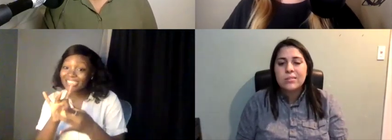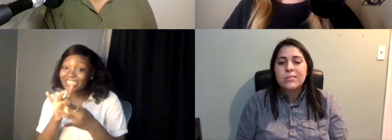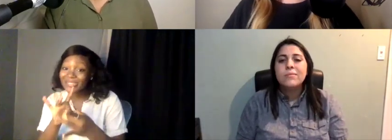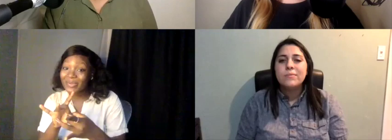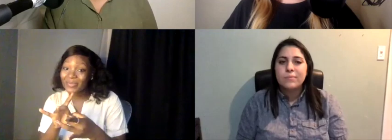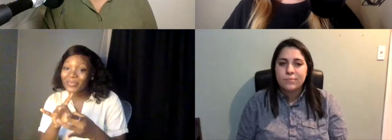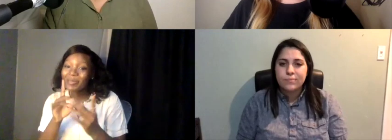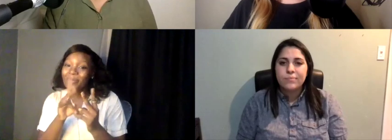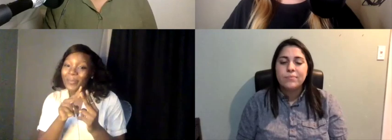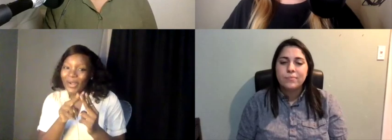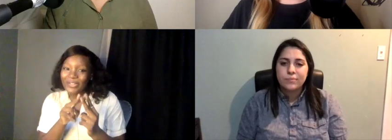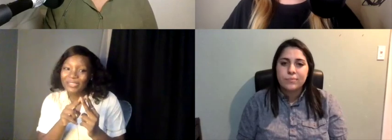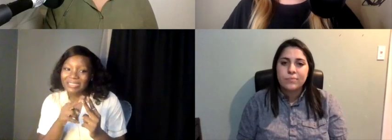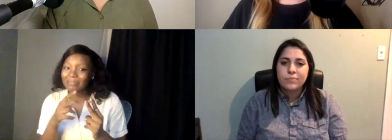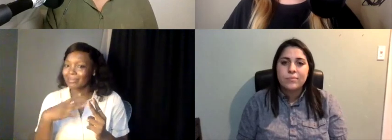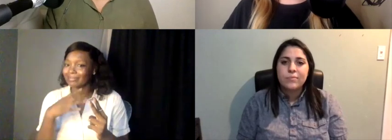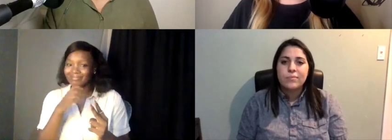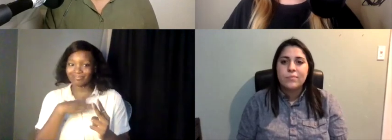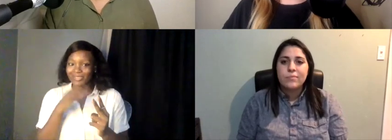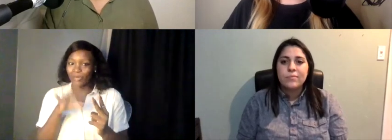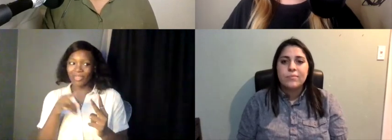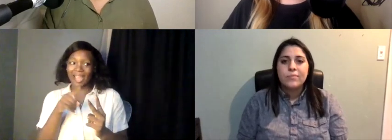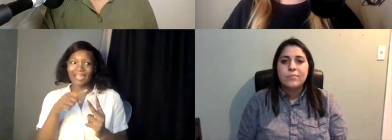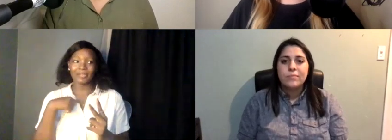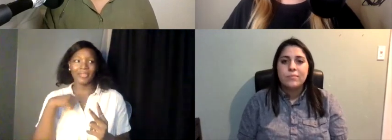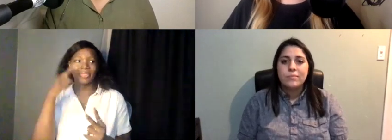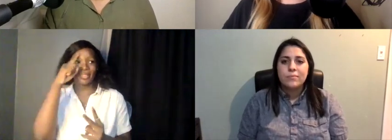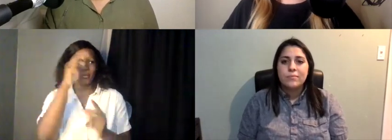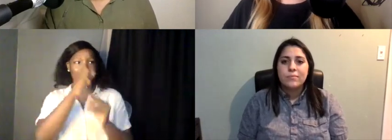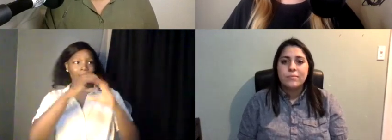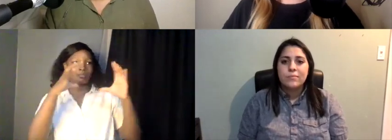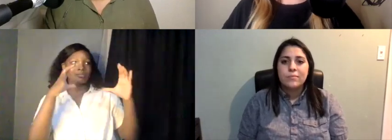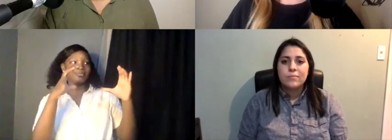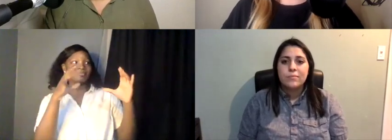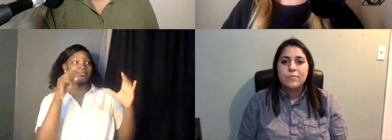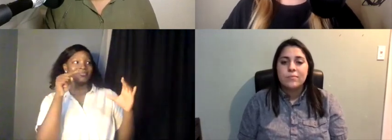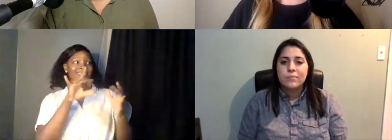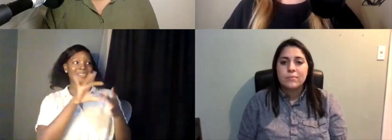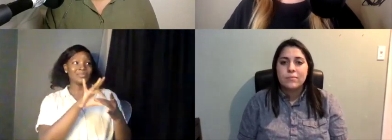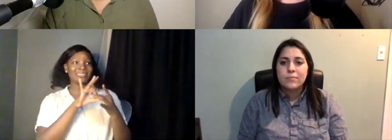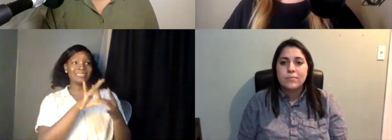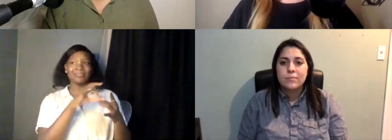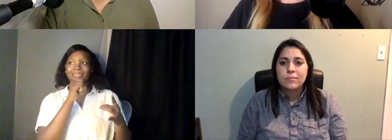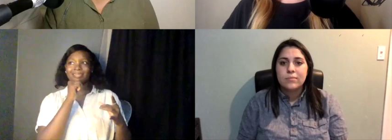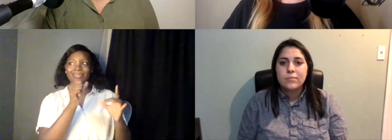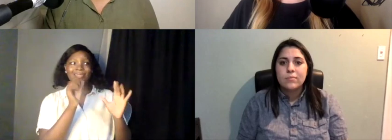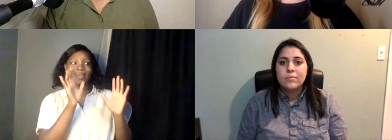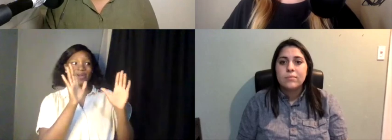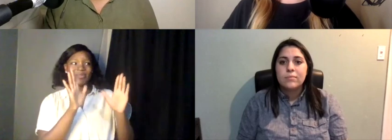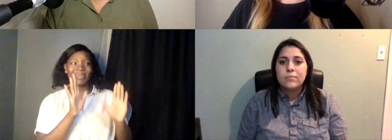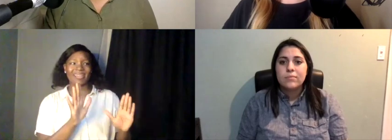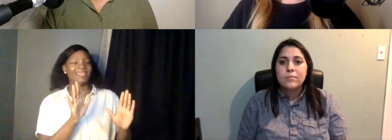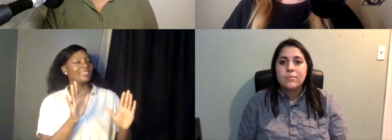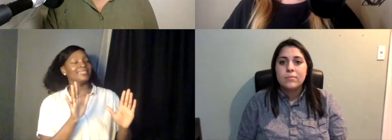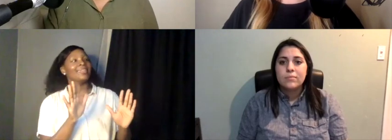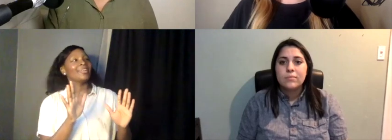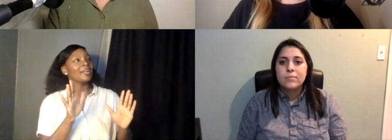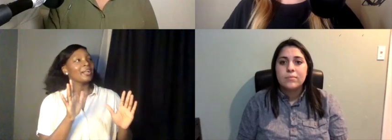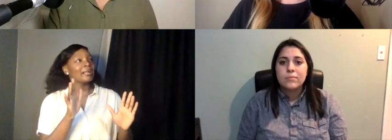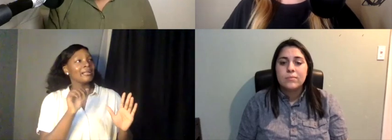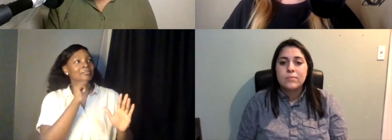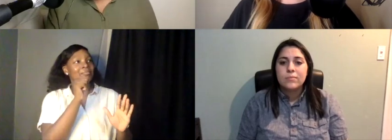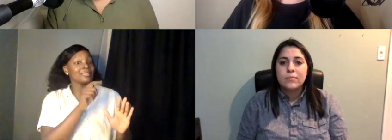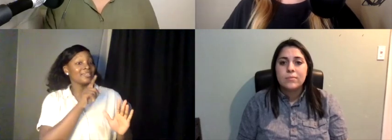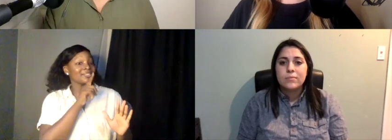looking outwards, right? You're like, this relationship is not great. And I don't know if the grass is